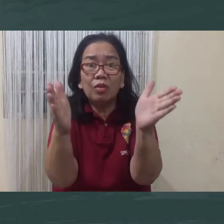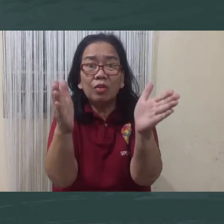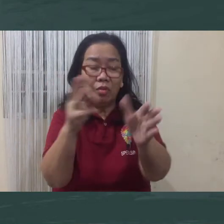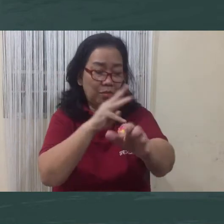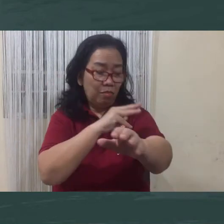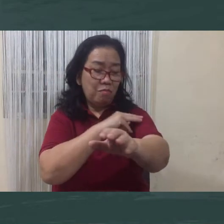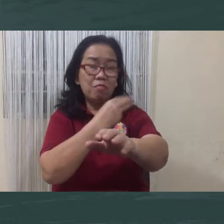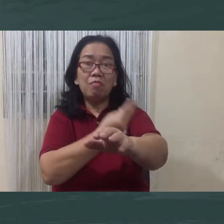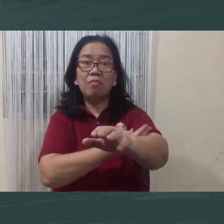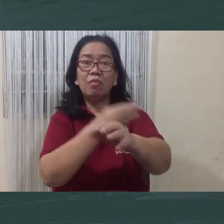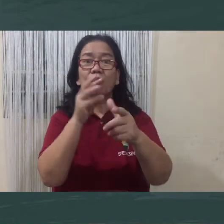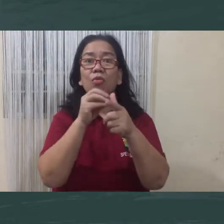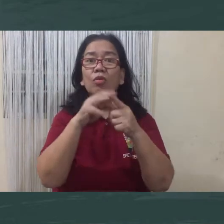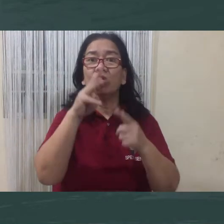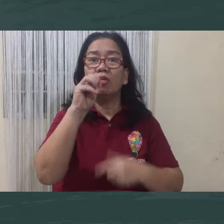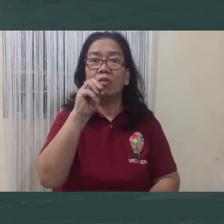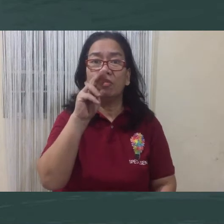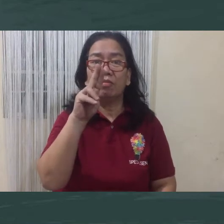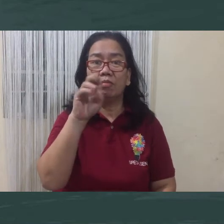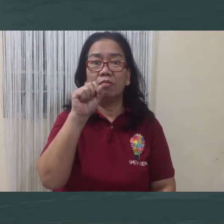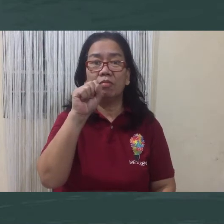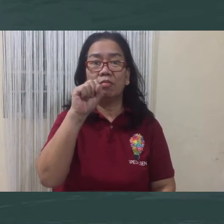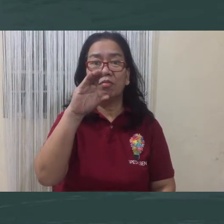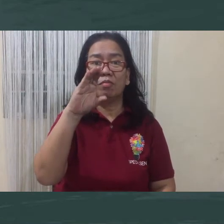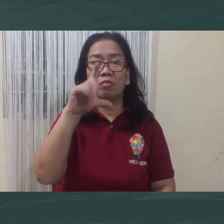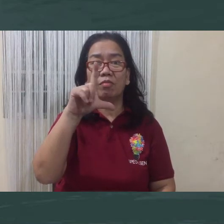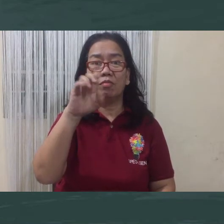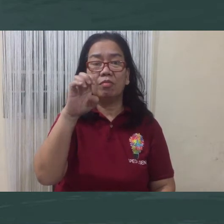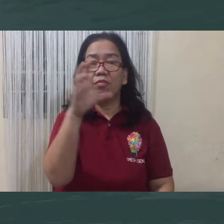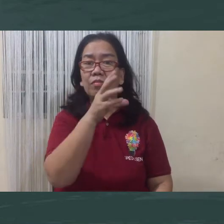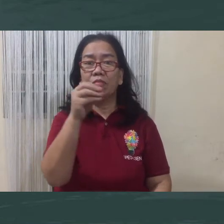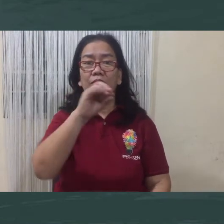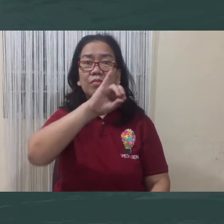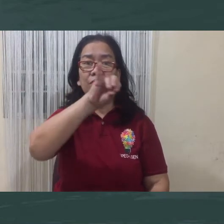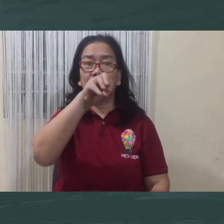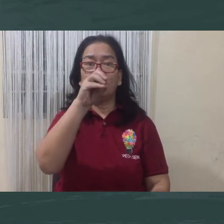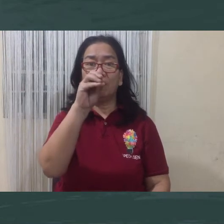then referred to as the